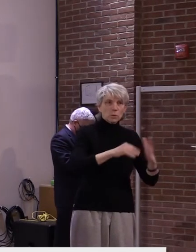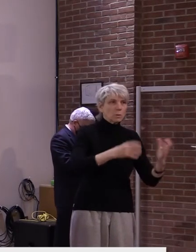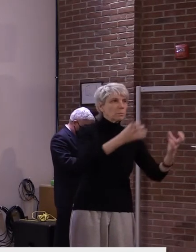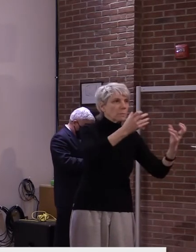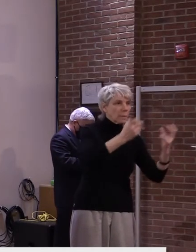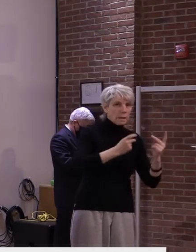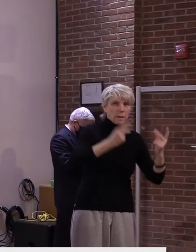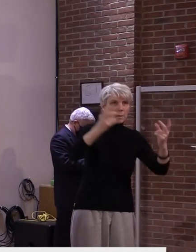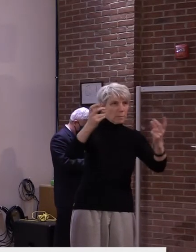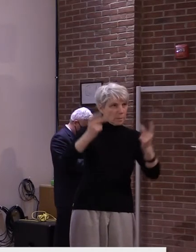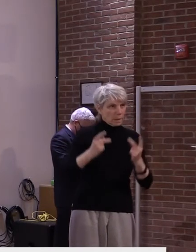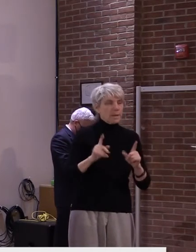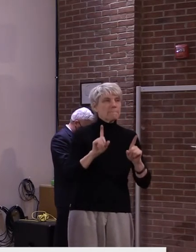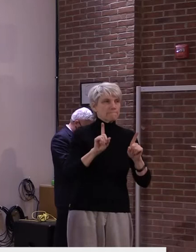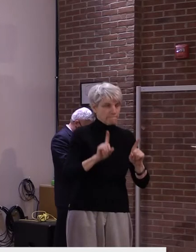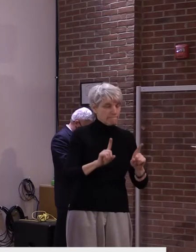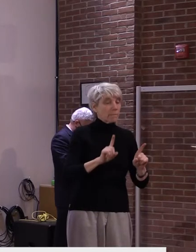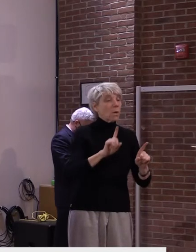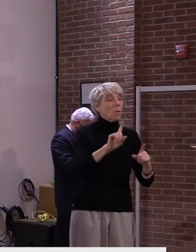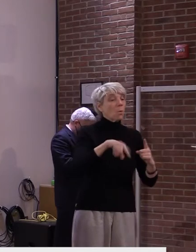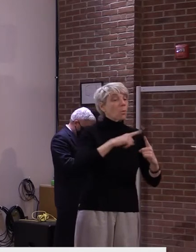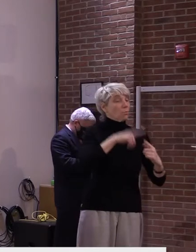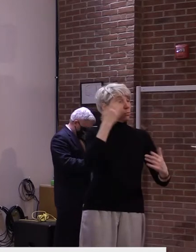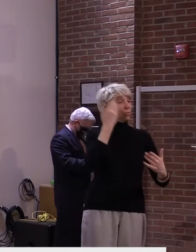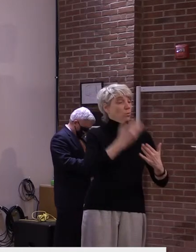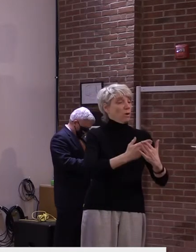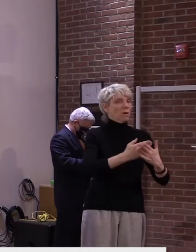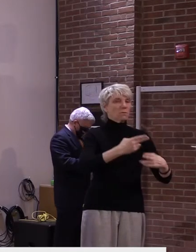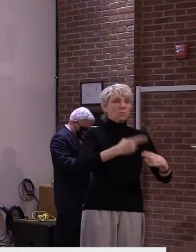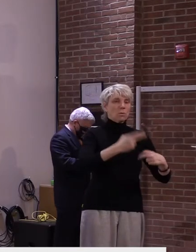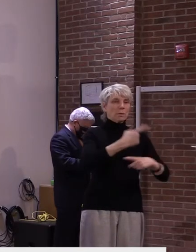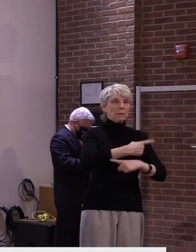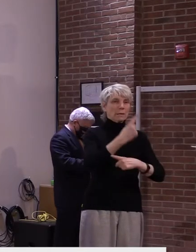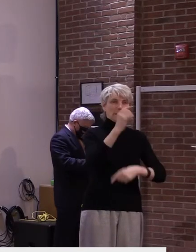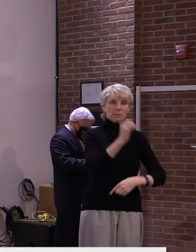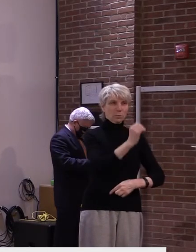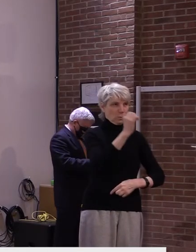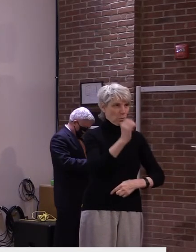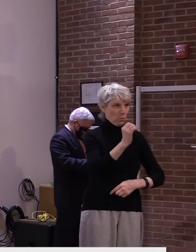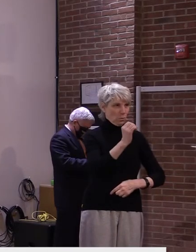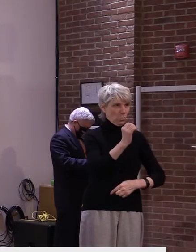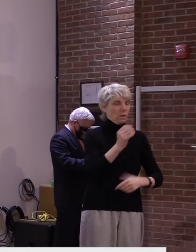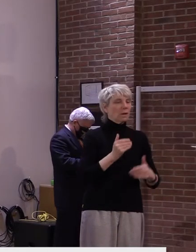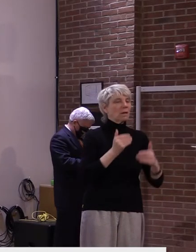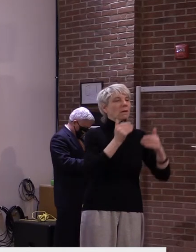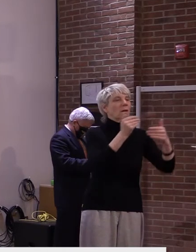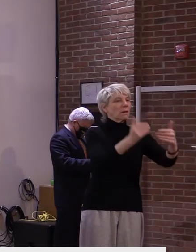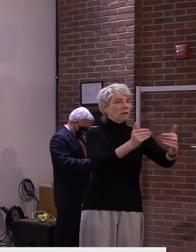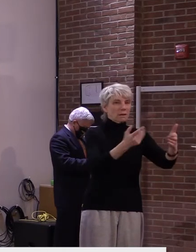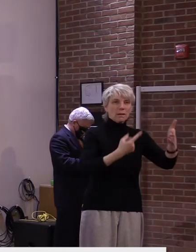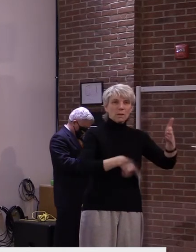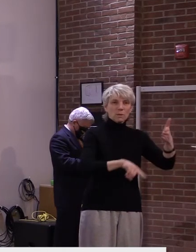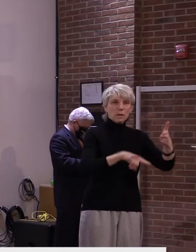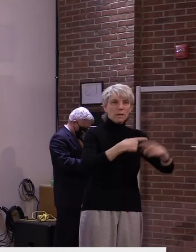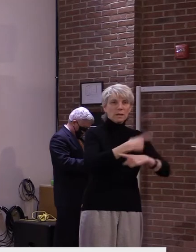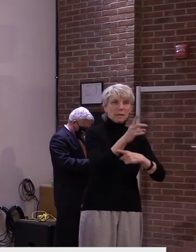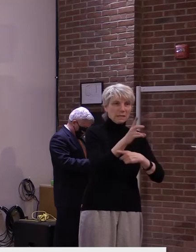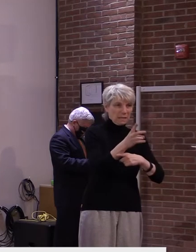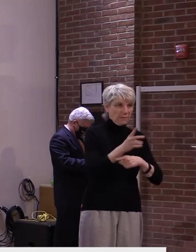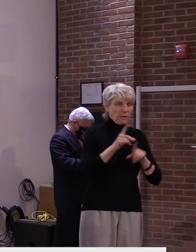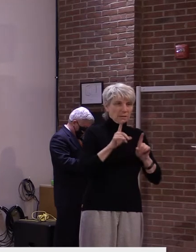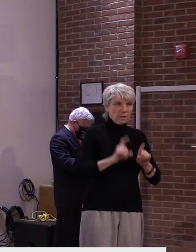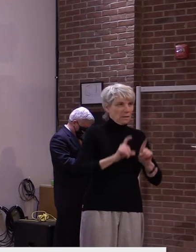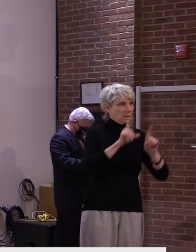seeing more cases through testing when students first arrive, and again 7 days later. A number